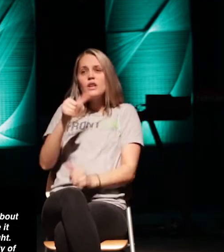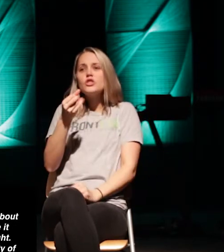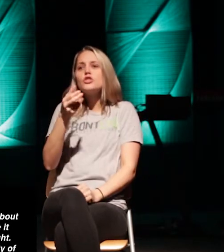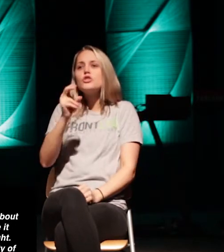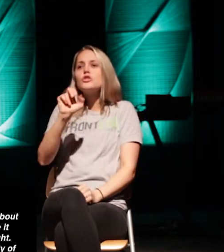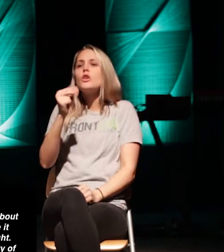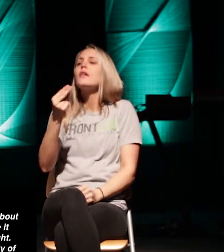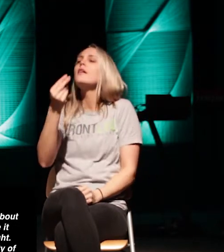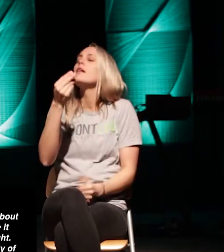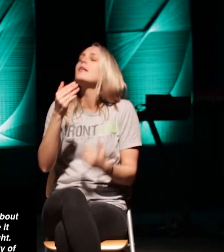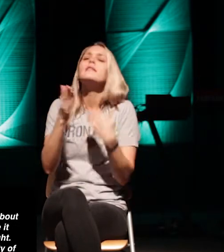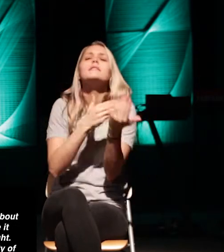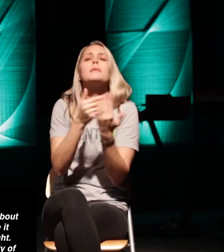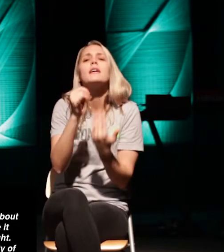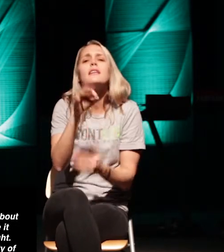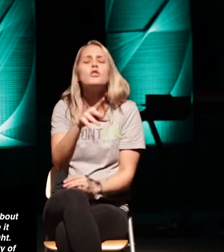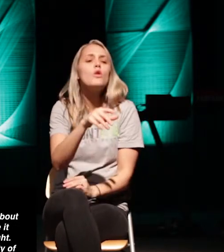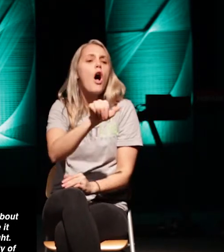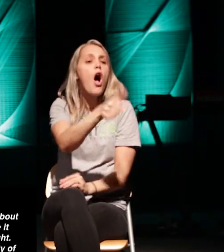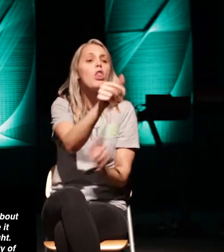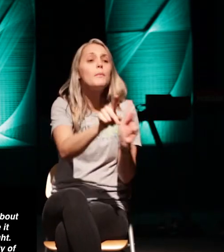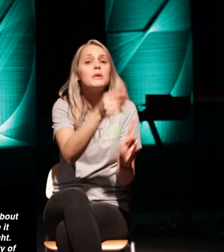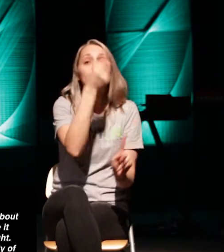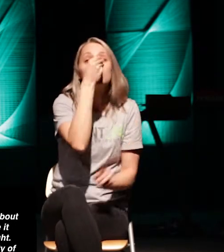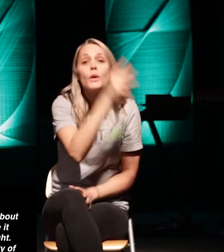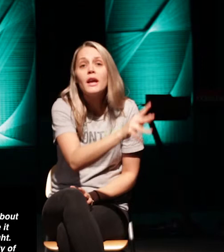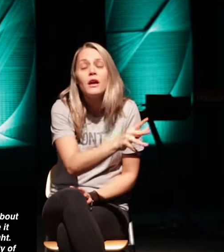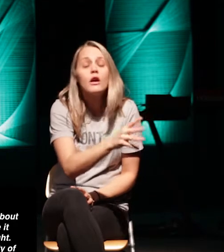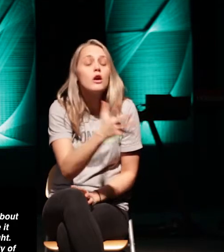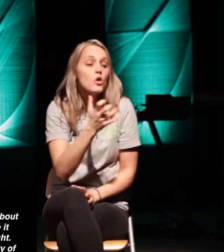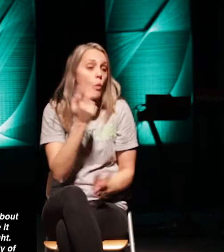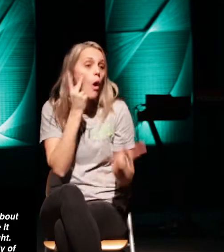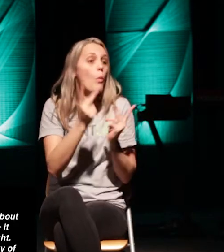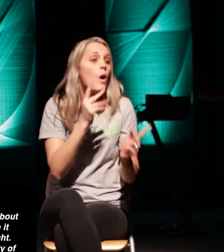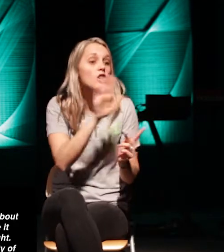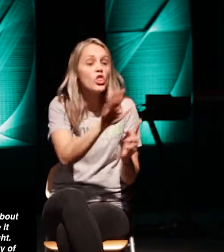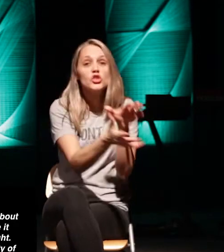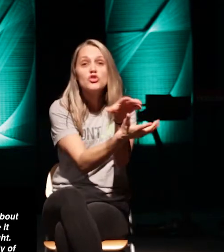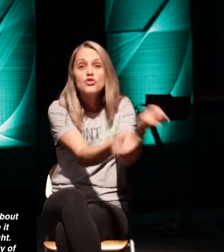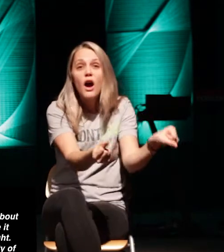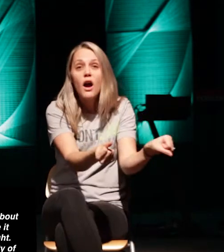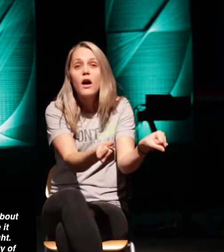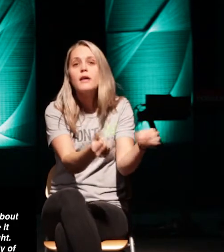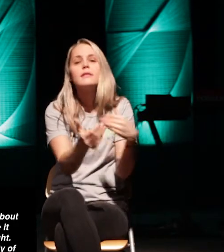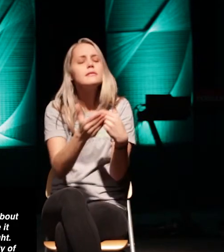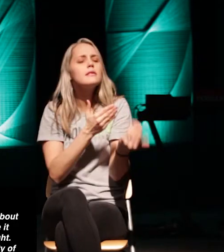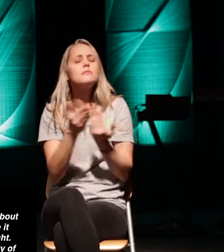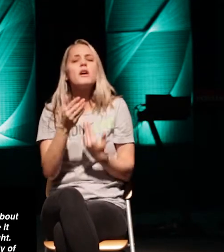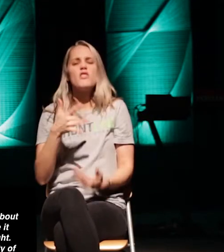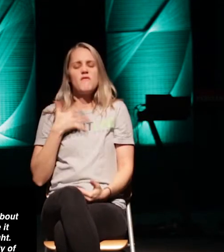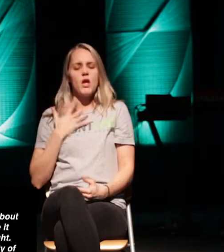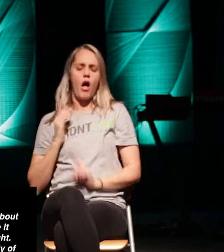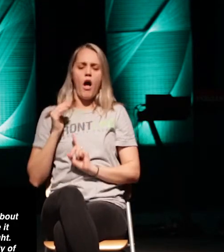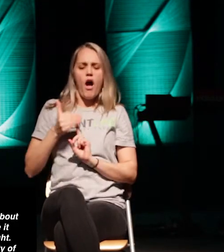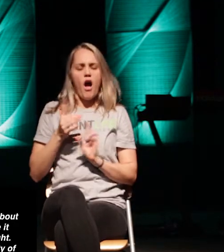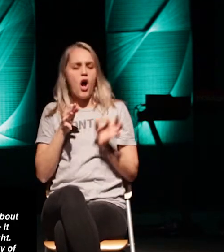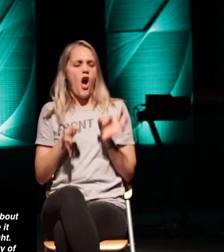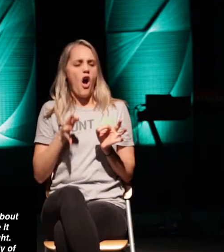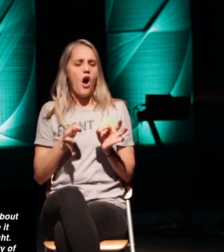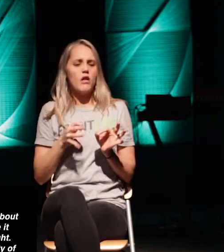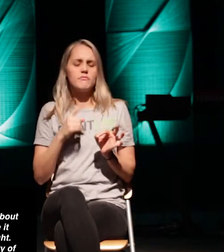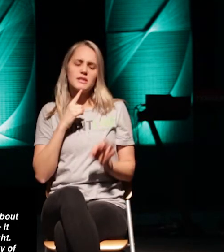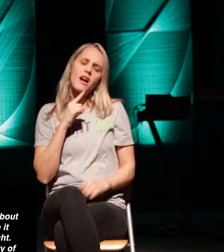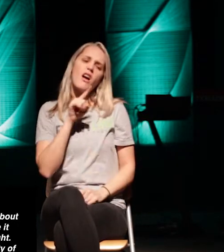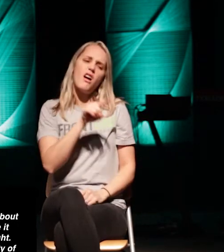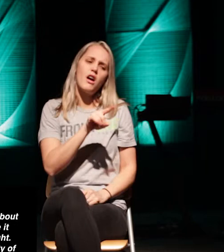others, even if you want to see their destruction, even if you've put the hat of judge on your head and indicted people for